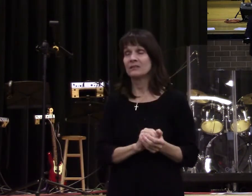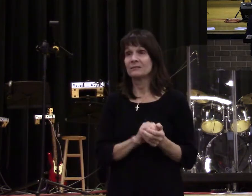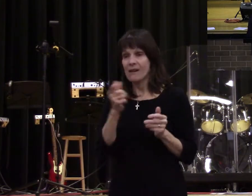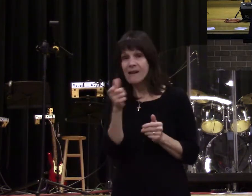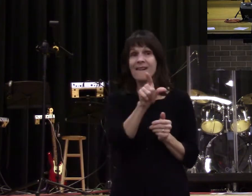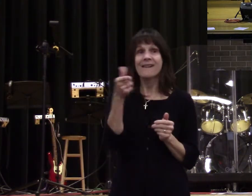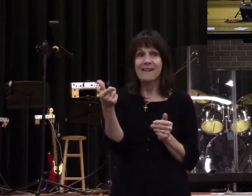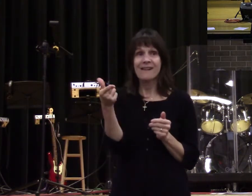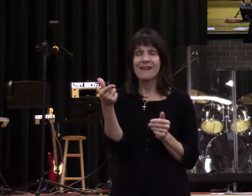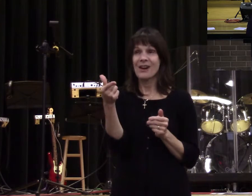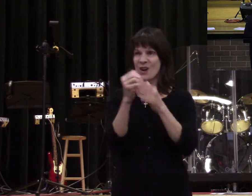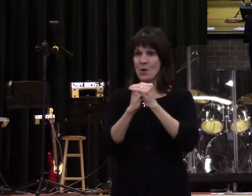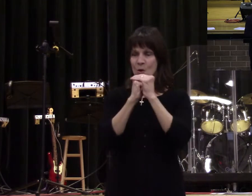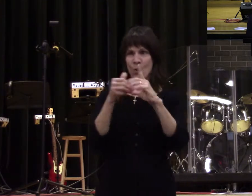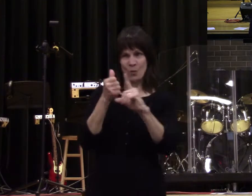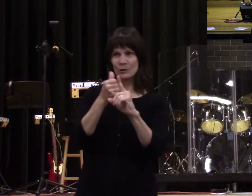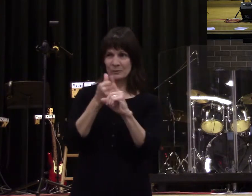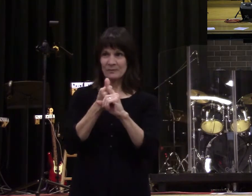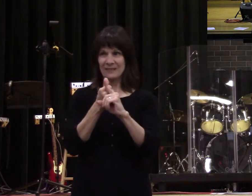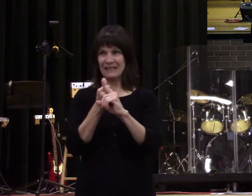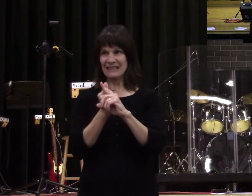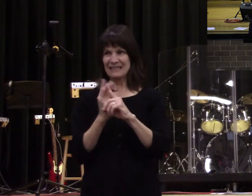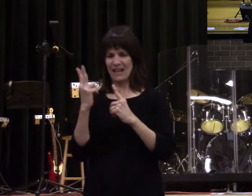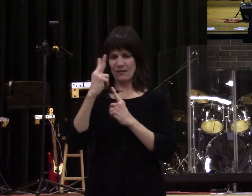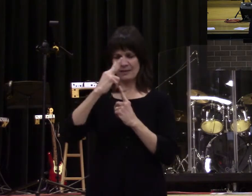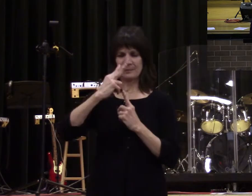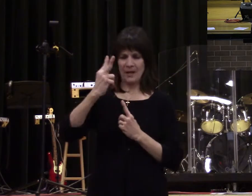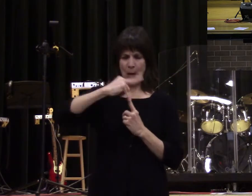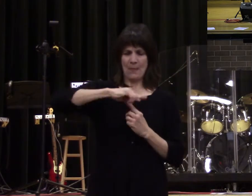Amen. Worship is personable. Person. There are 13 and